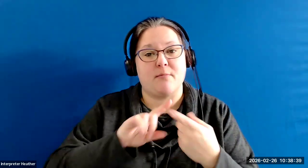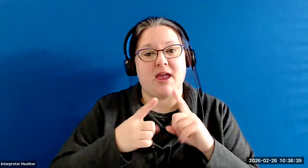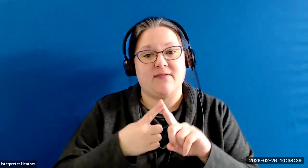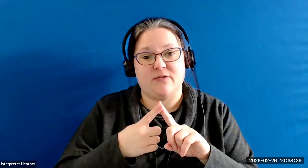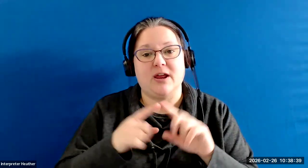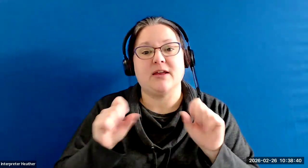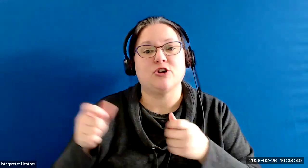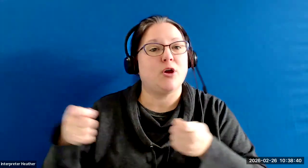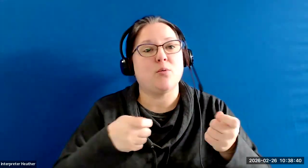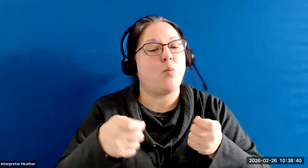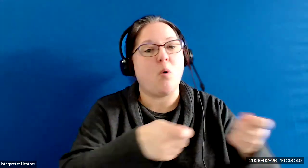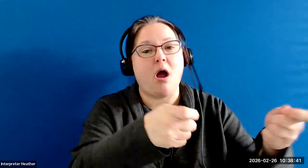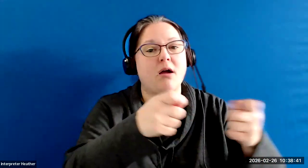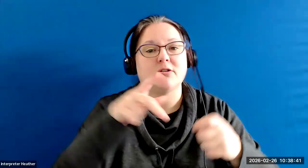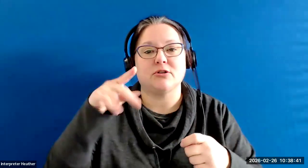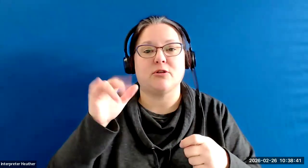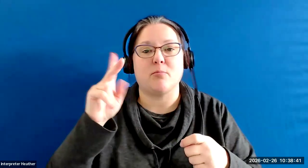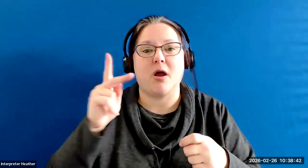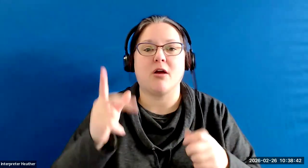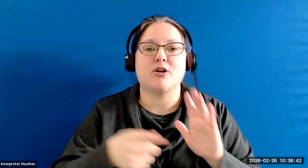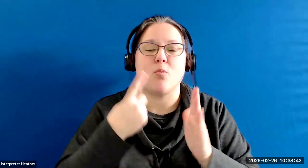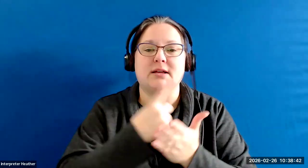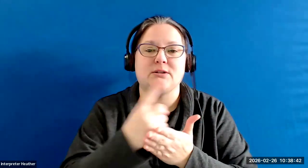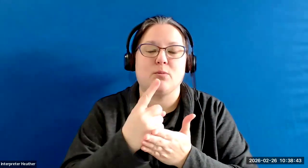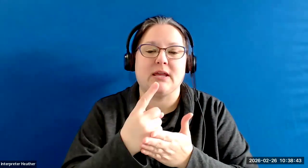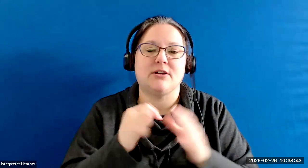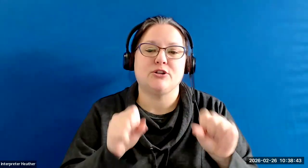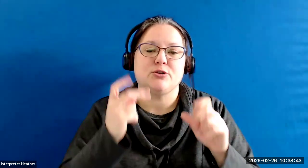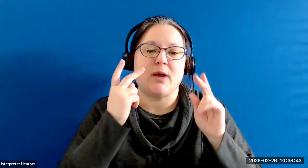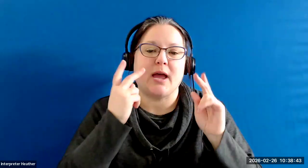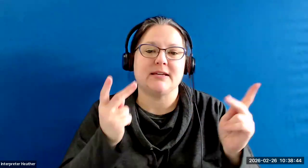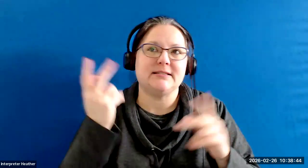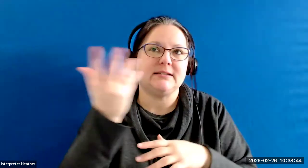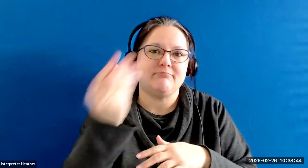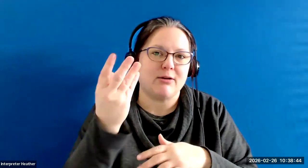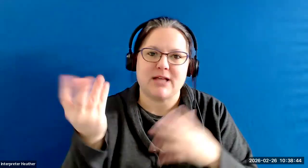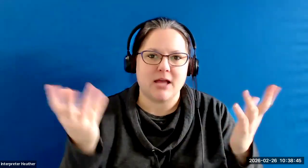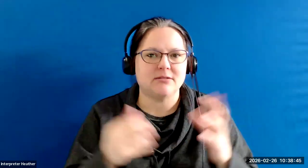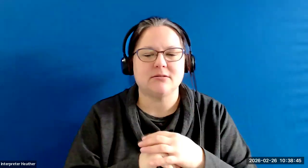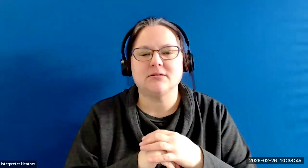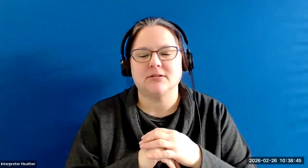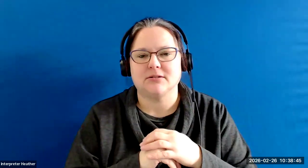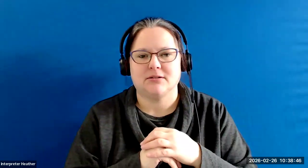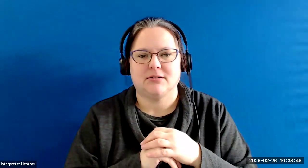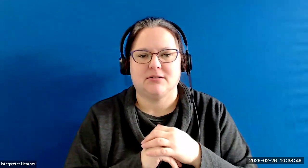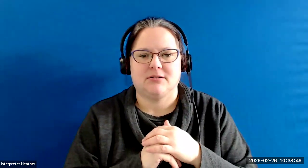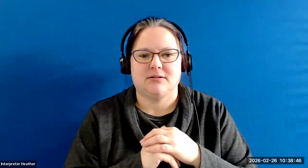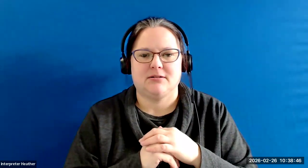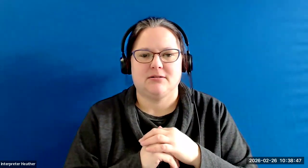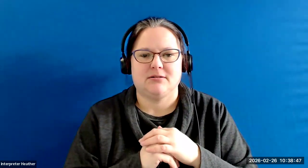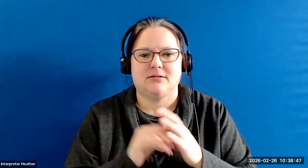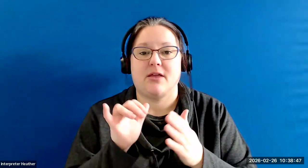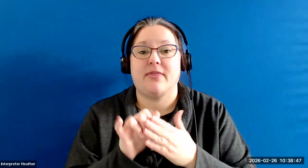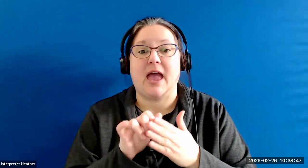me to the park and walk me around the park once a week, so I could see birds and visit the trees. And